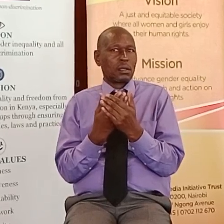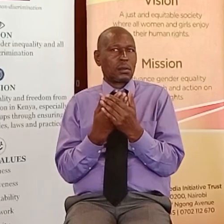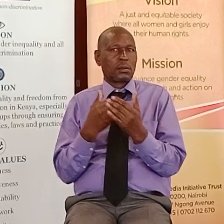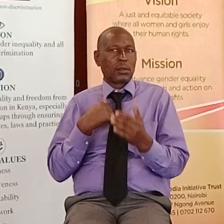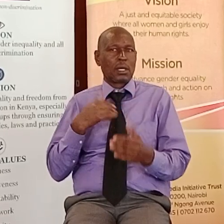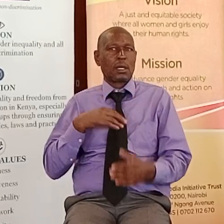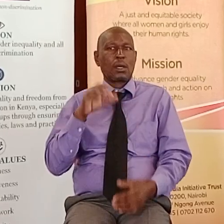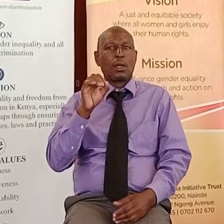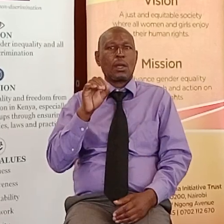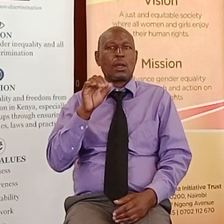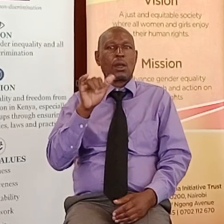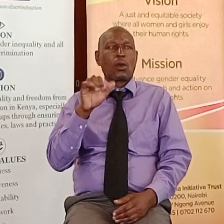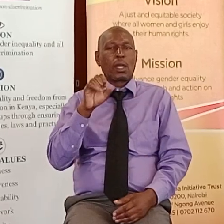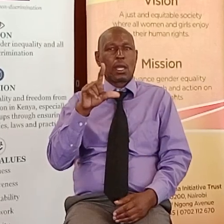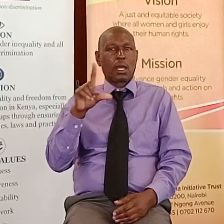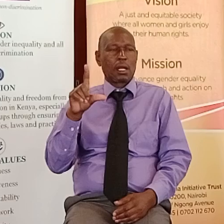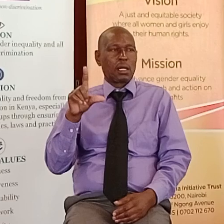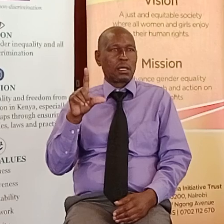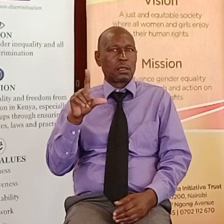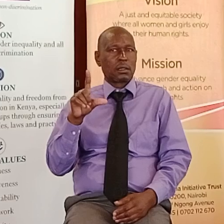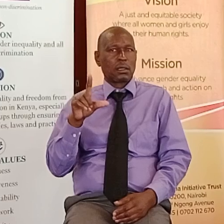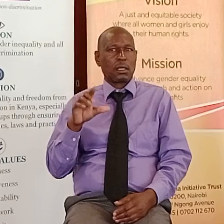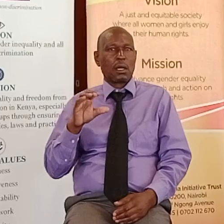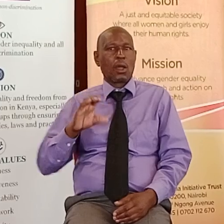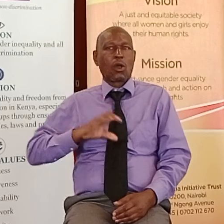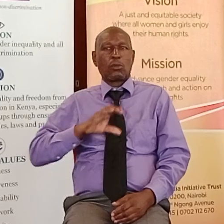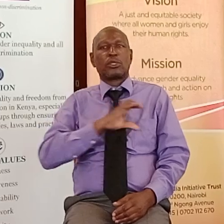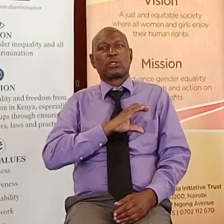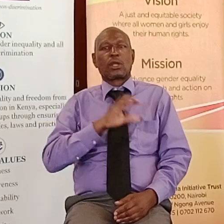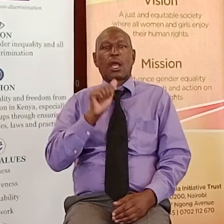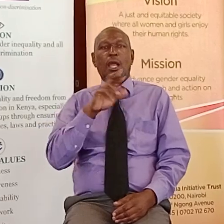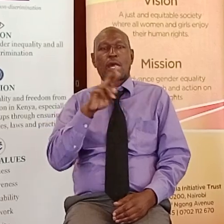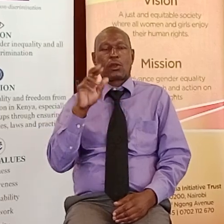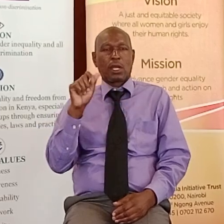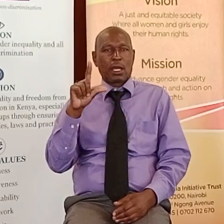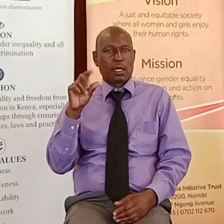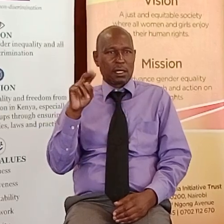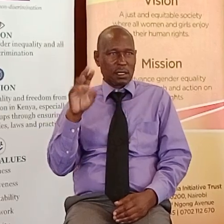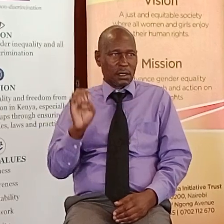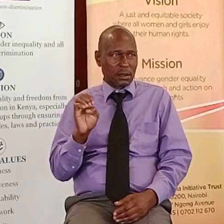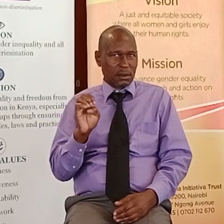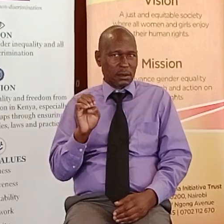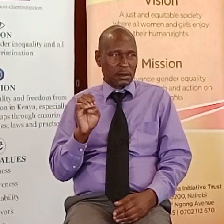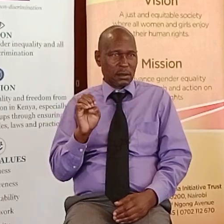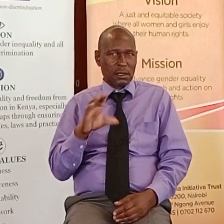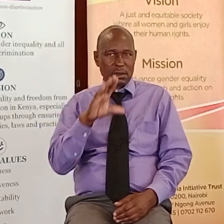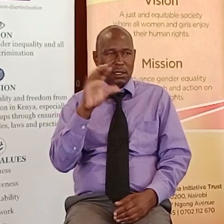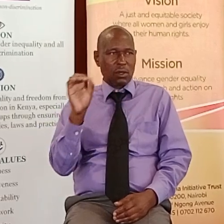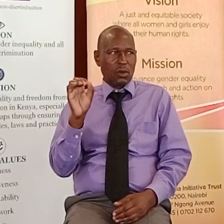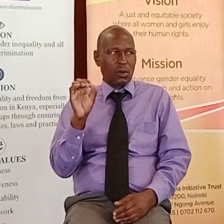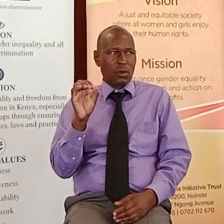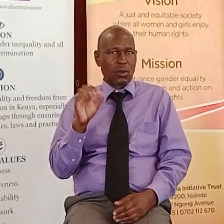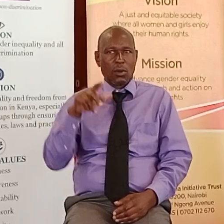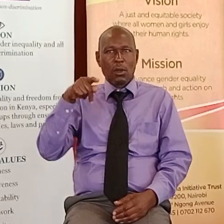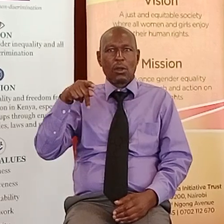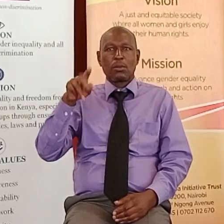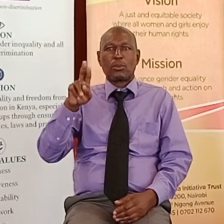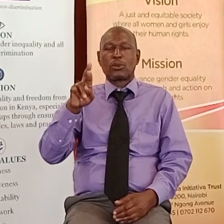Commissioner Caroline and Tupur. I have to practice that one. CEO Purity Ngina, directors from